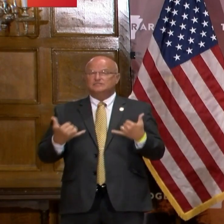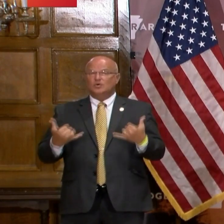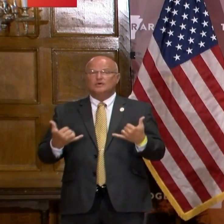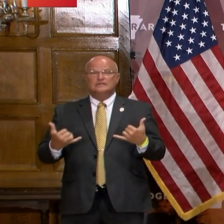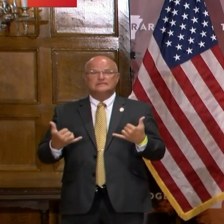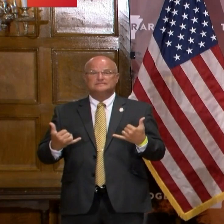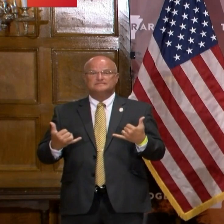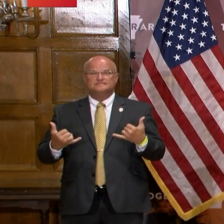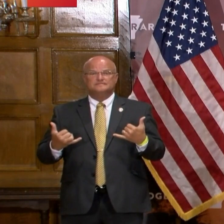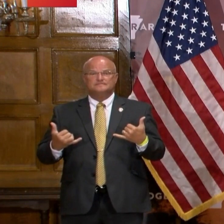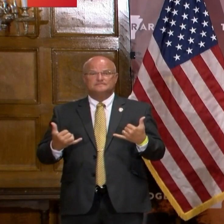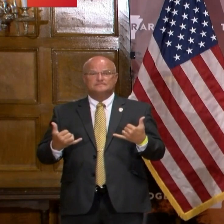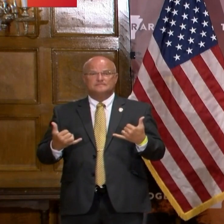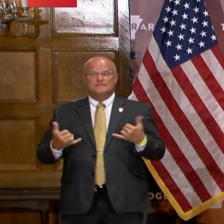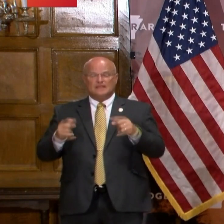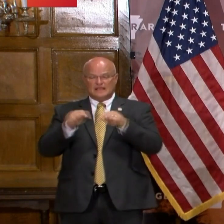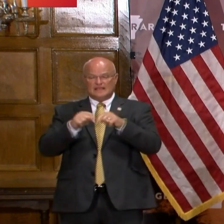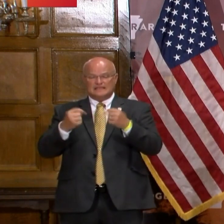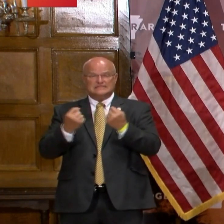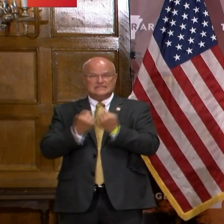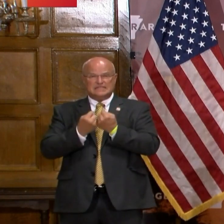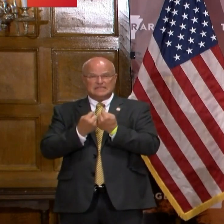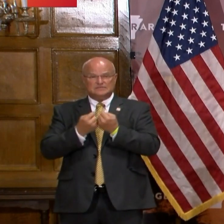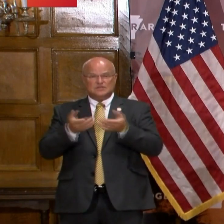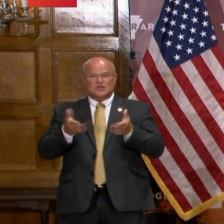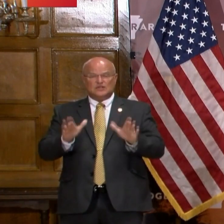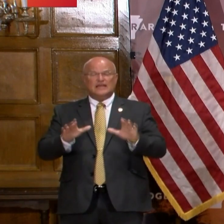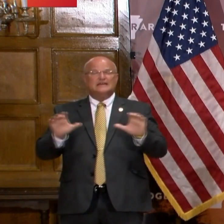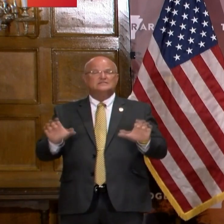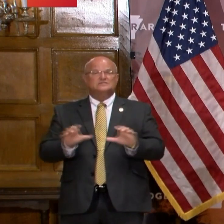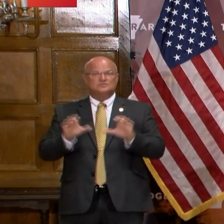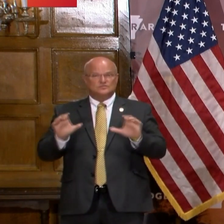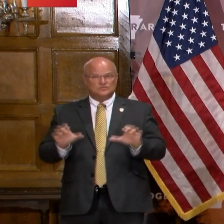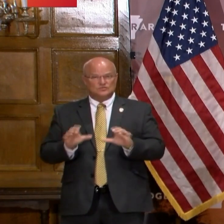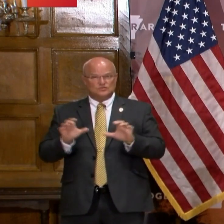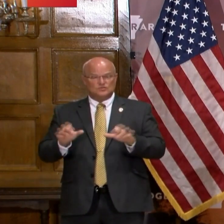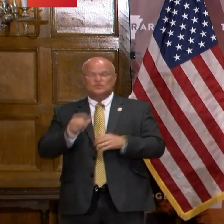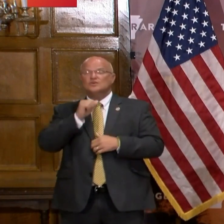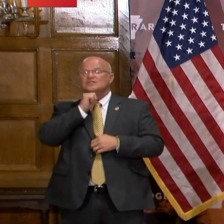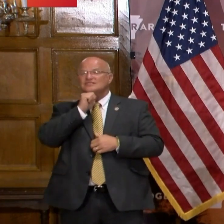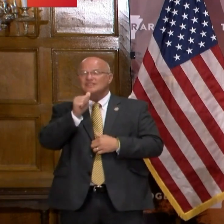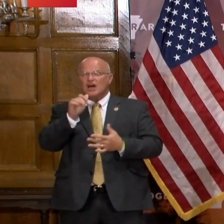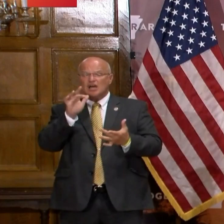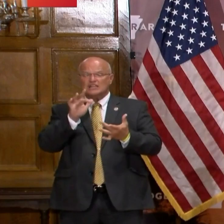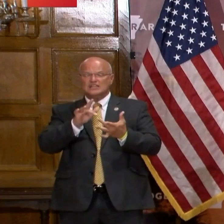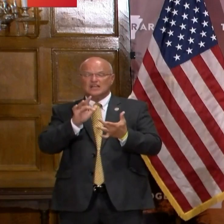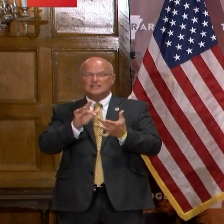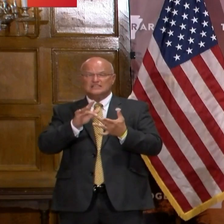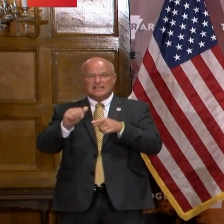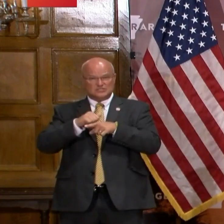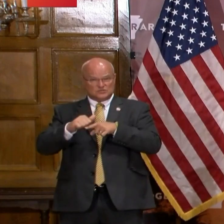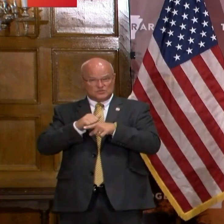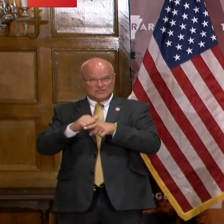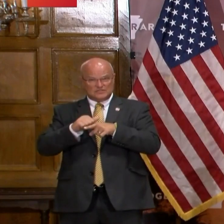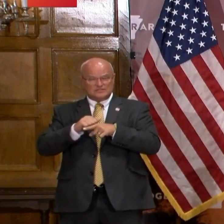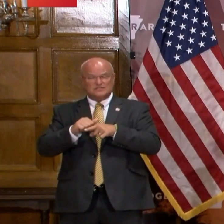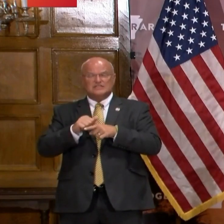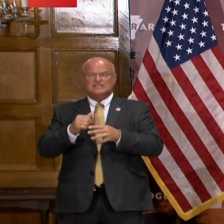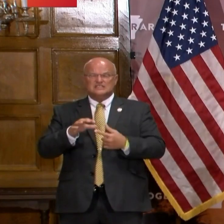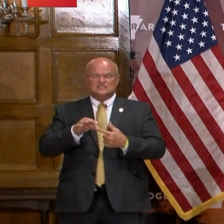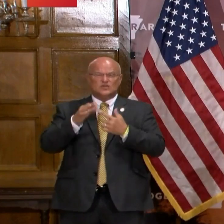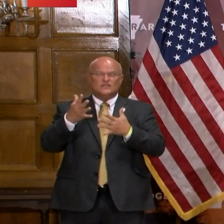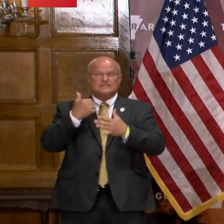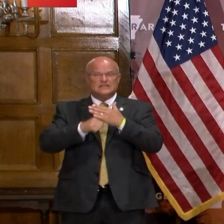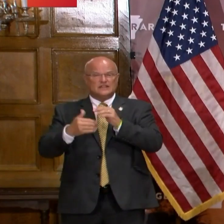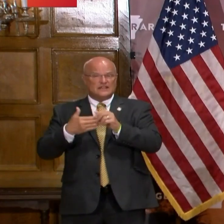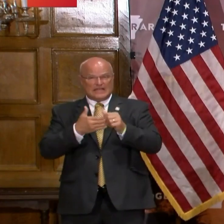point, the teams are allowed to do non-contact drills. They're allowed to do certain things